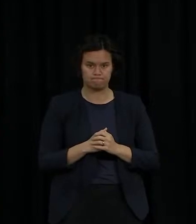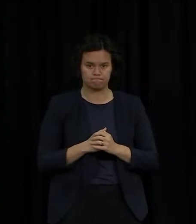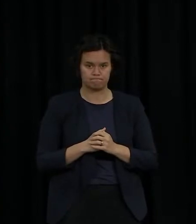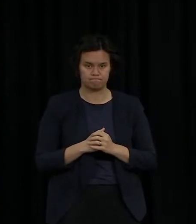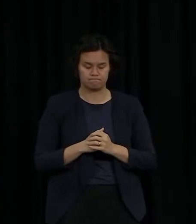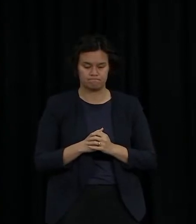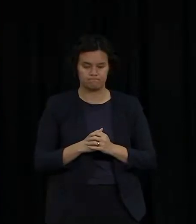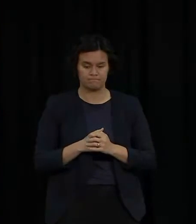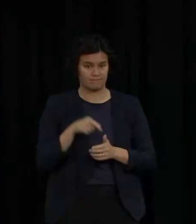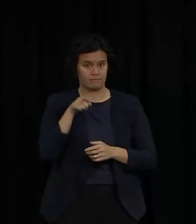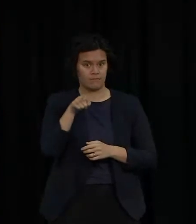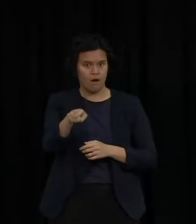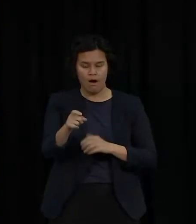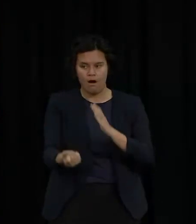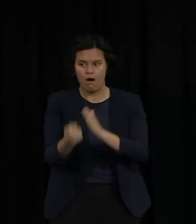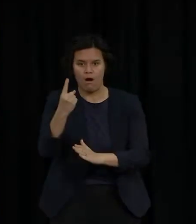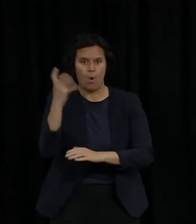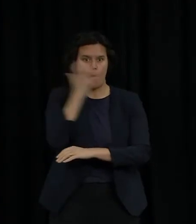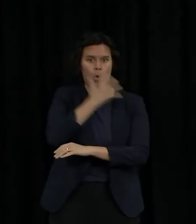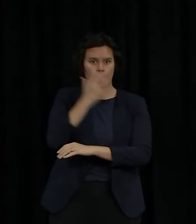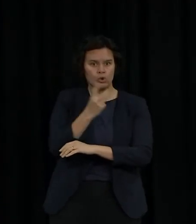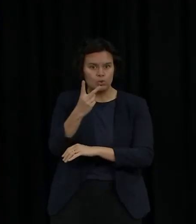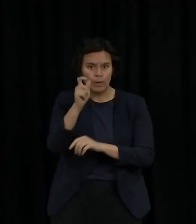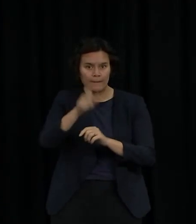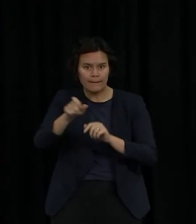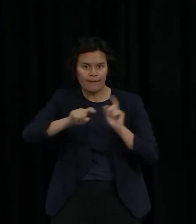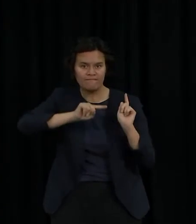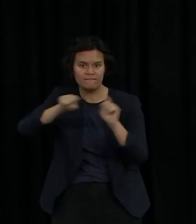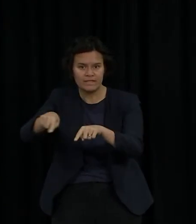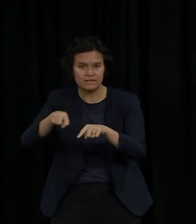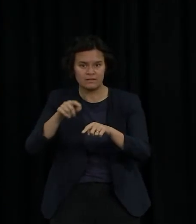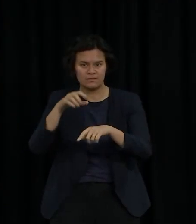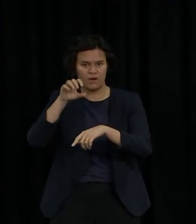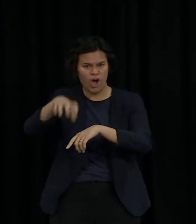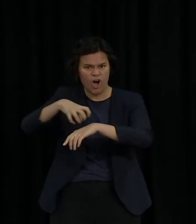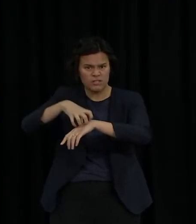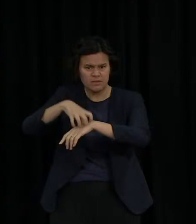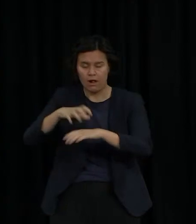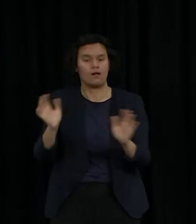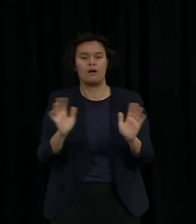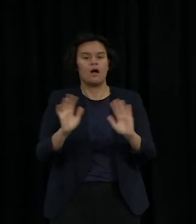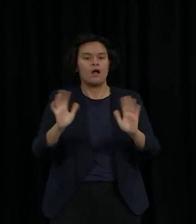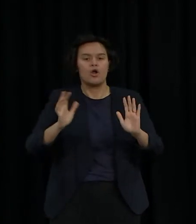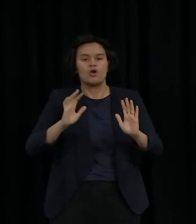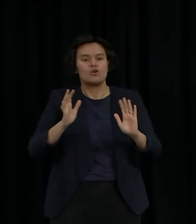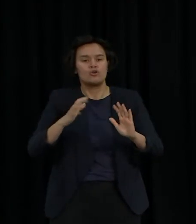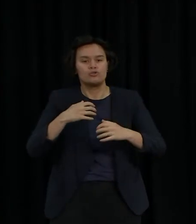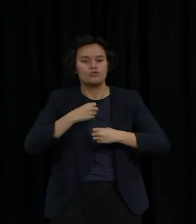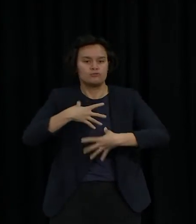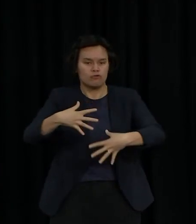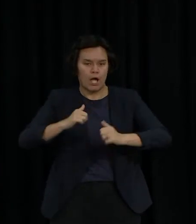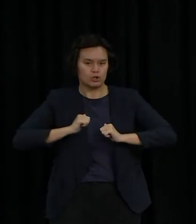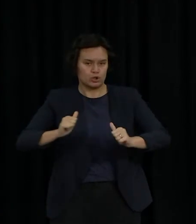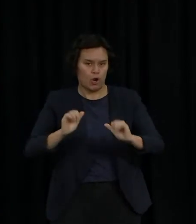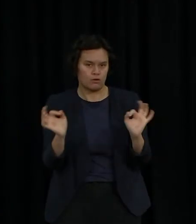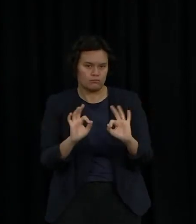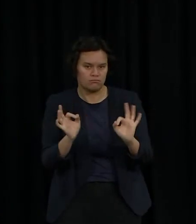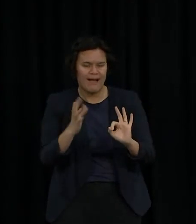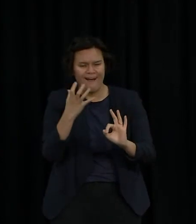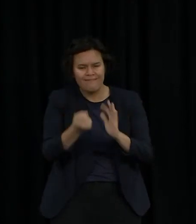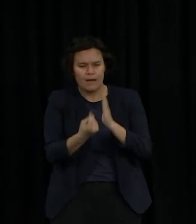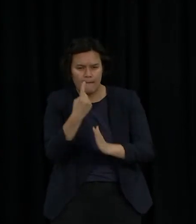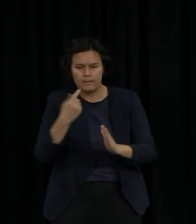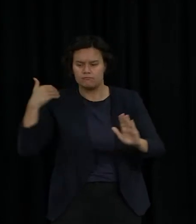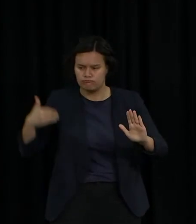is not unexpected, as there are subclusters in South Auckland for which Middlemore is the local hospital. In addition, Middlemore